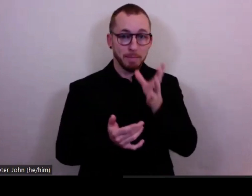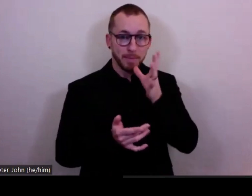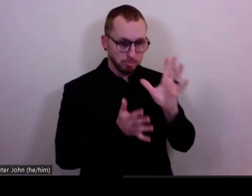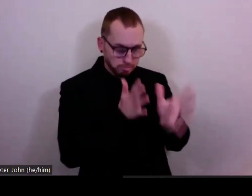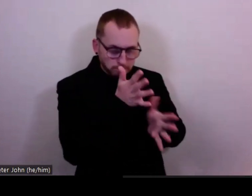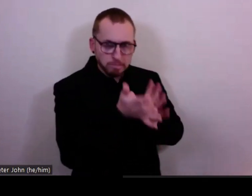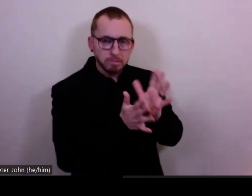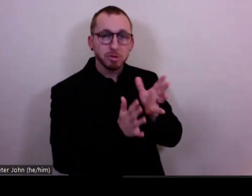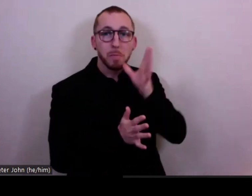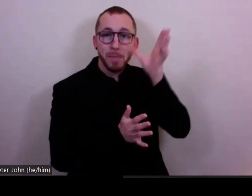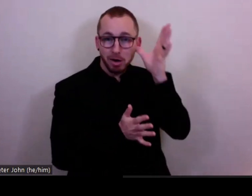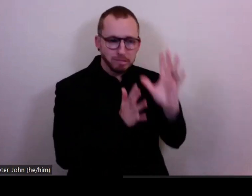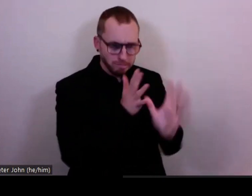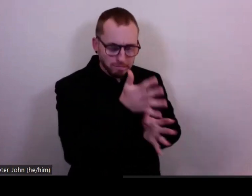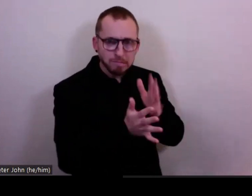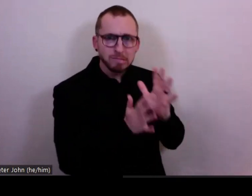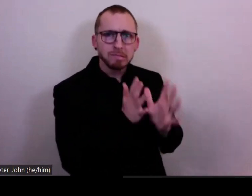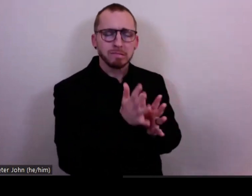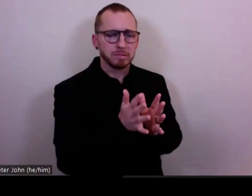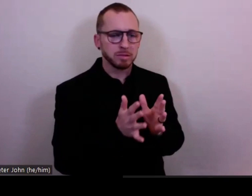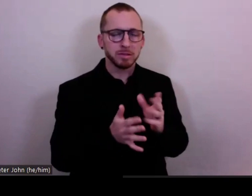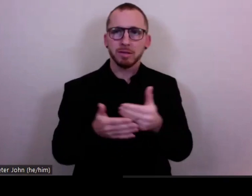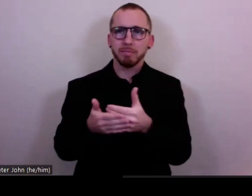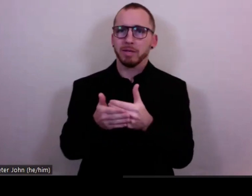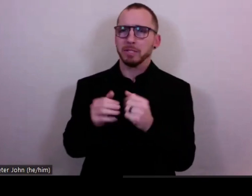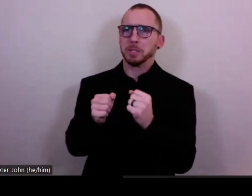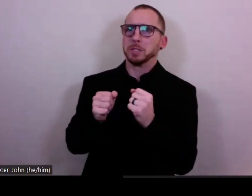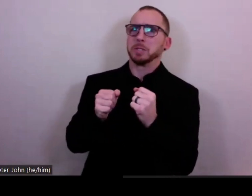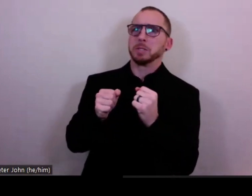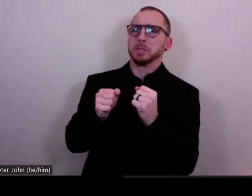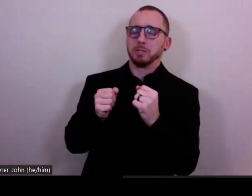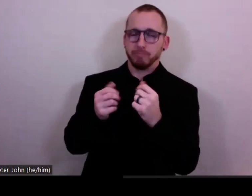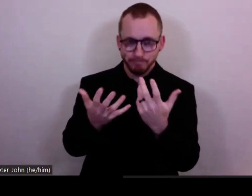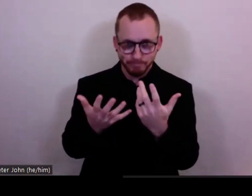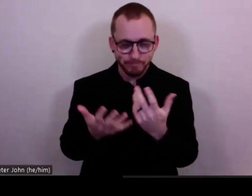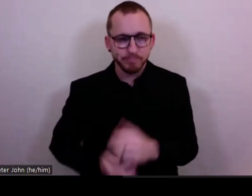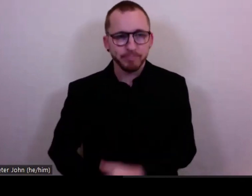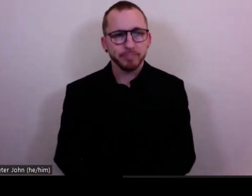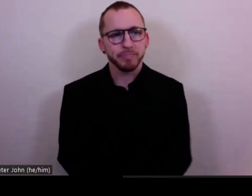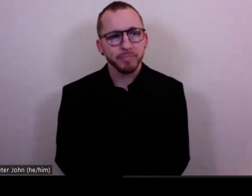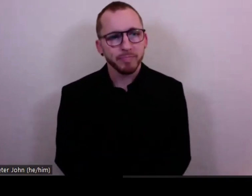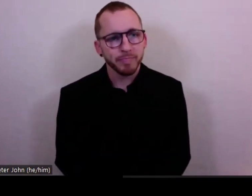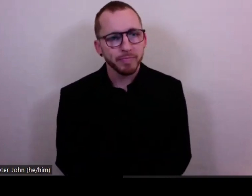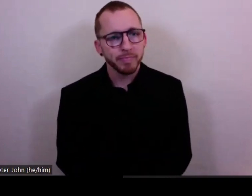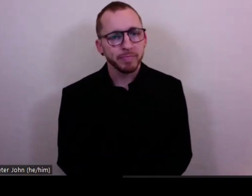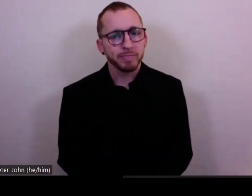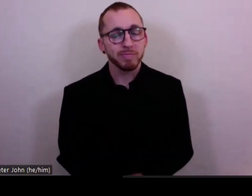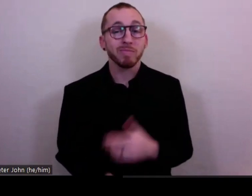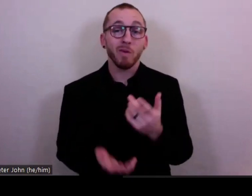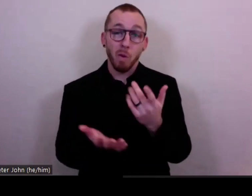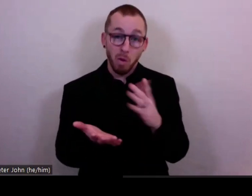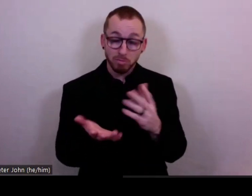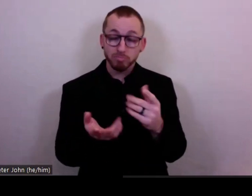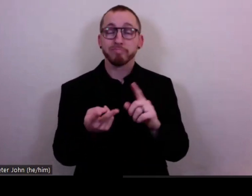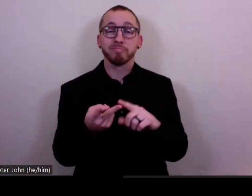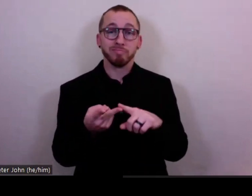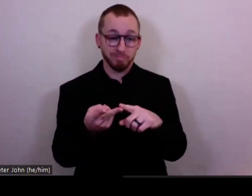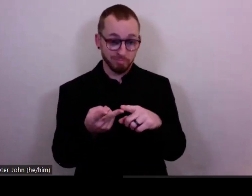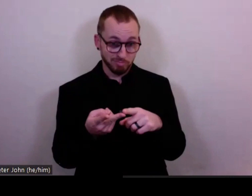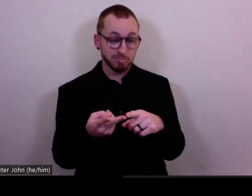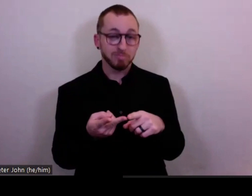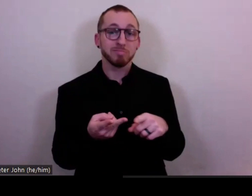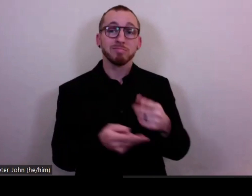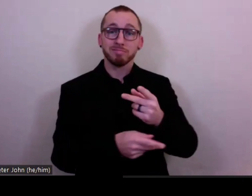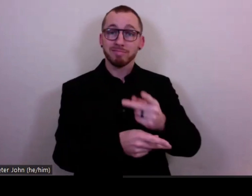also see the clinging, maybe dropping off at the child care center. No, don't go, clinging to their